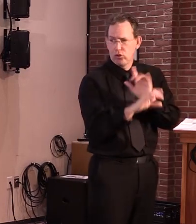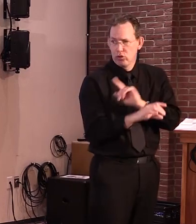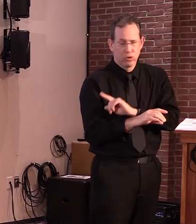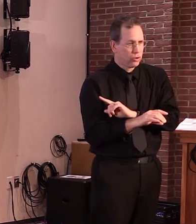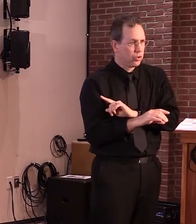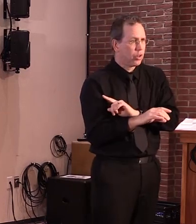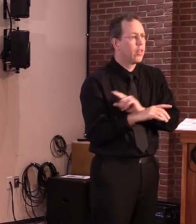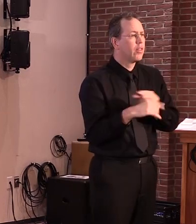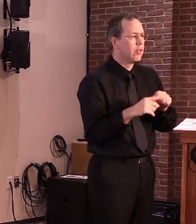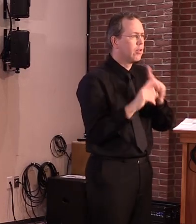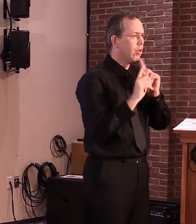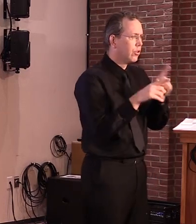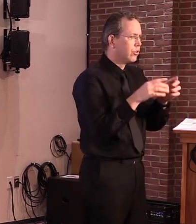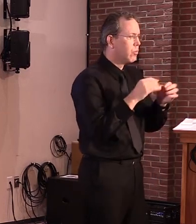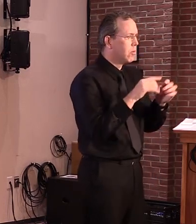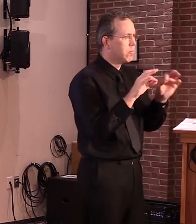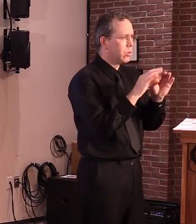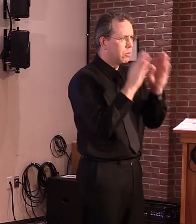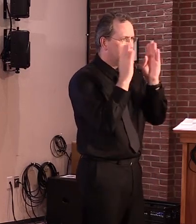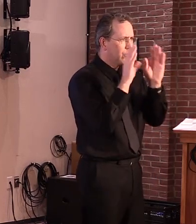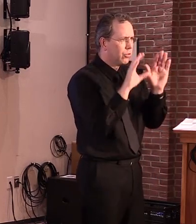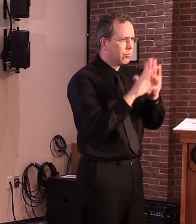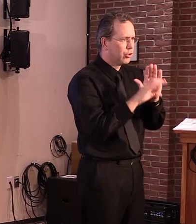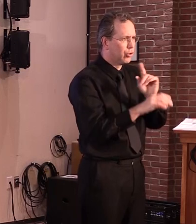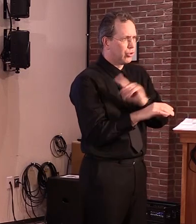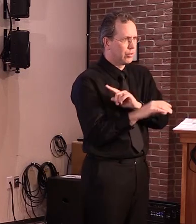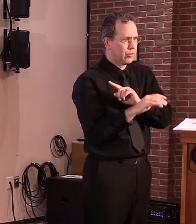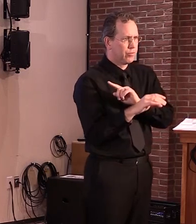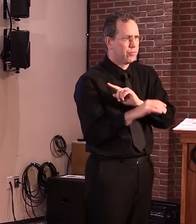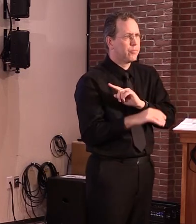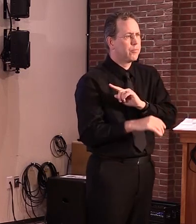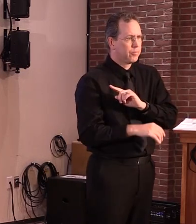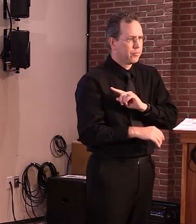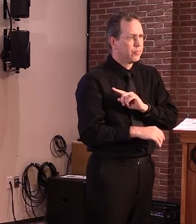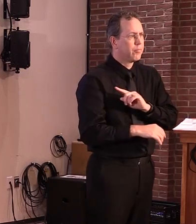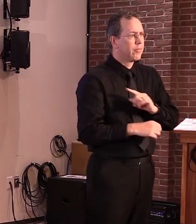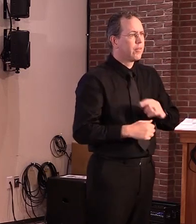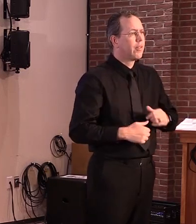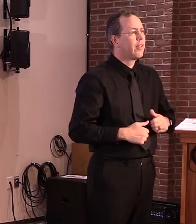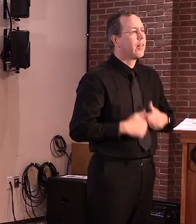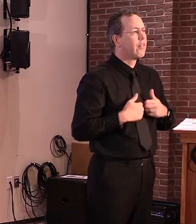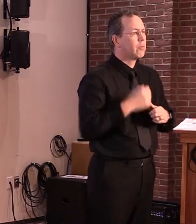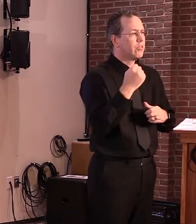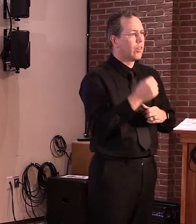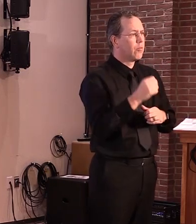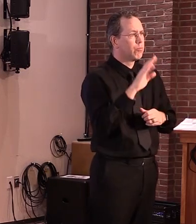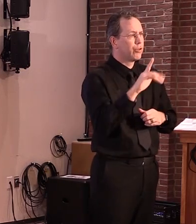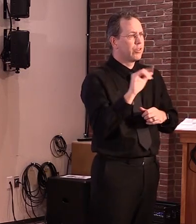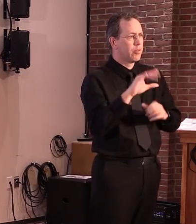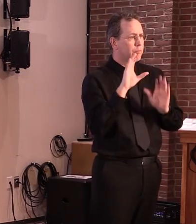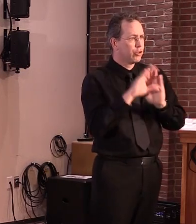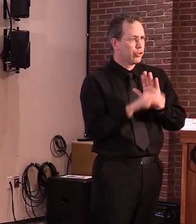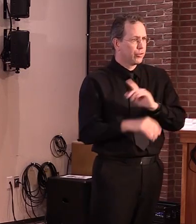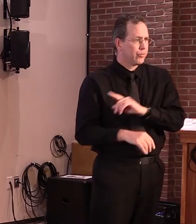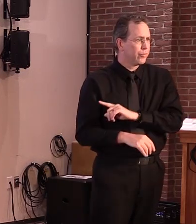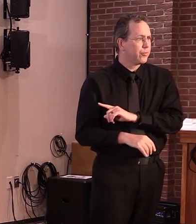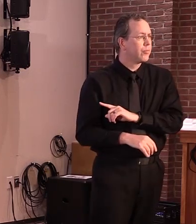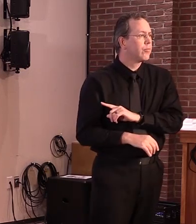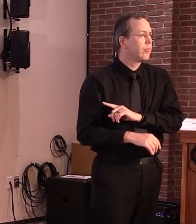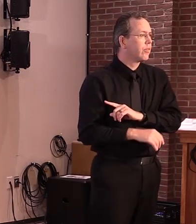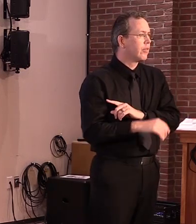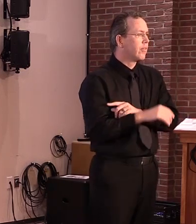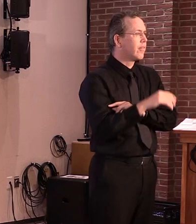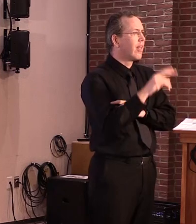bring attention to what we're seeing here. We're live from South Burlington. A formation of four F-35s from the Vermont Air National